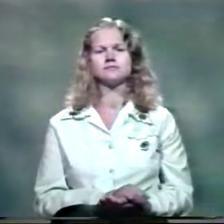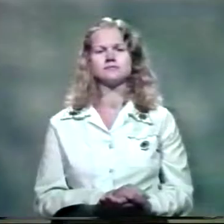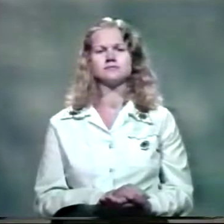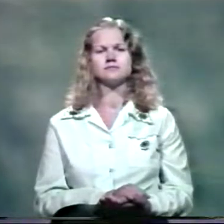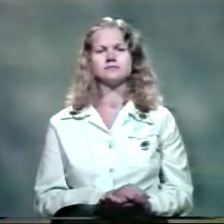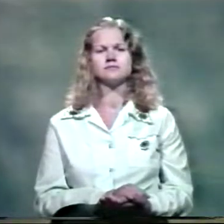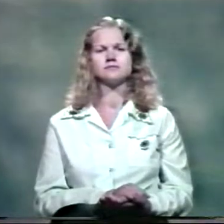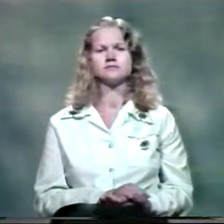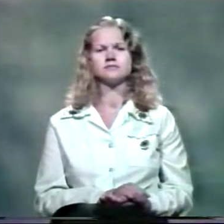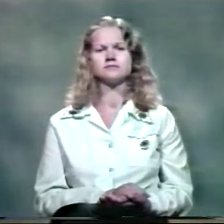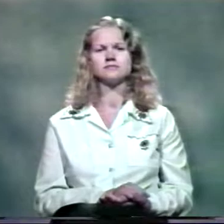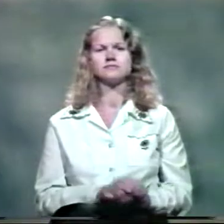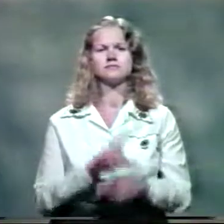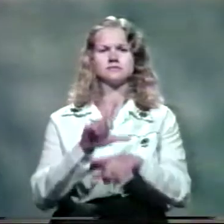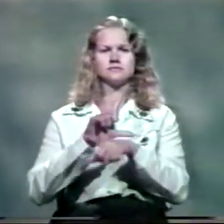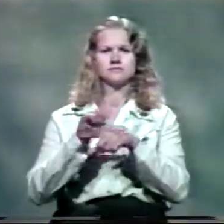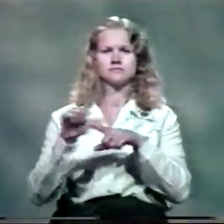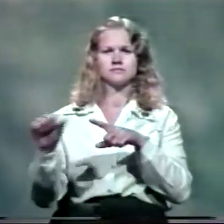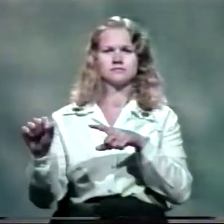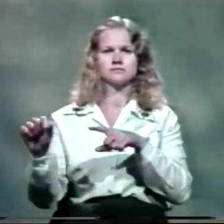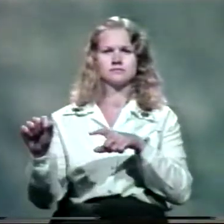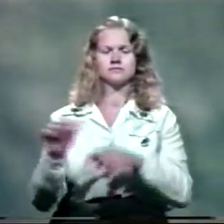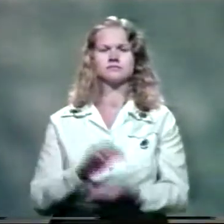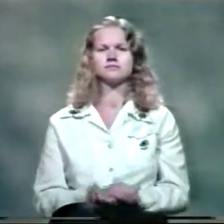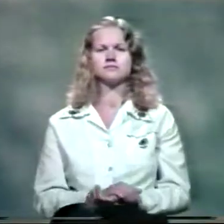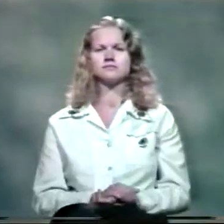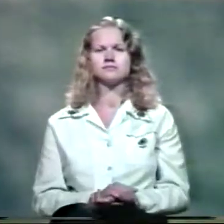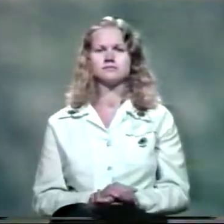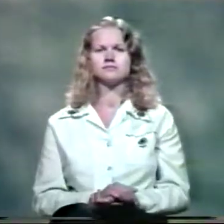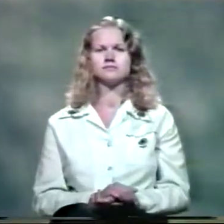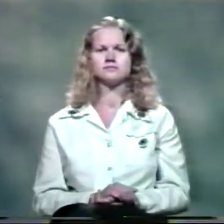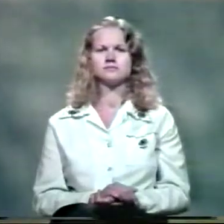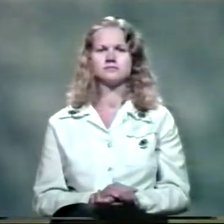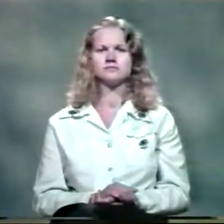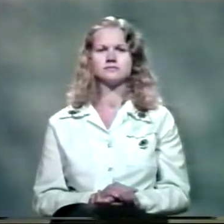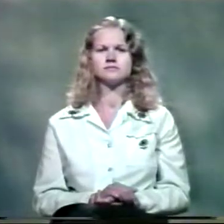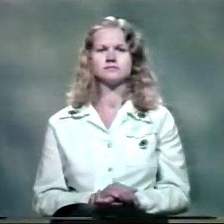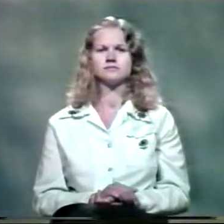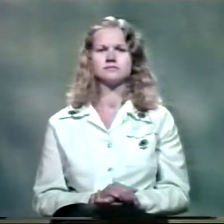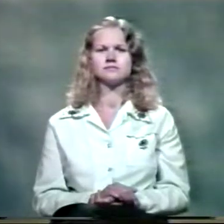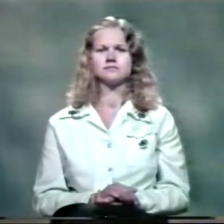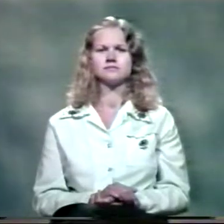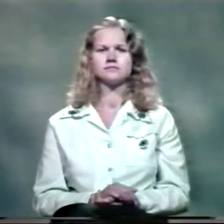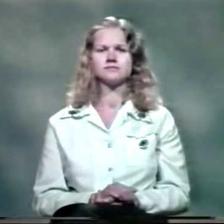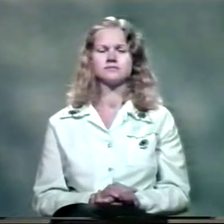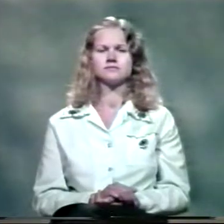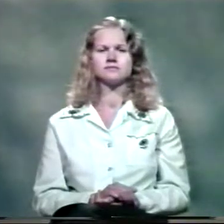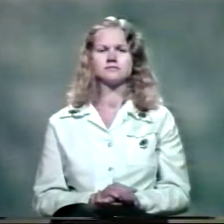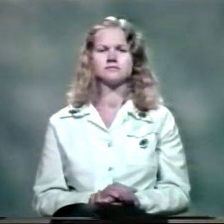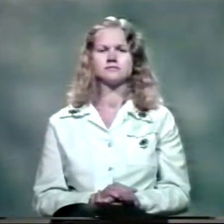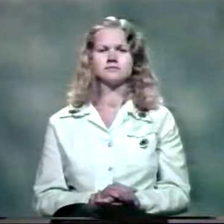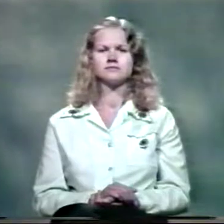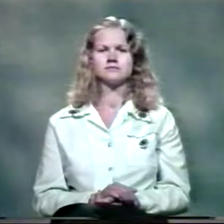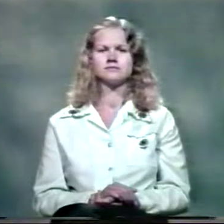You have seen this sign to mean to take off or to leave quickly. This sign can also be